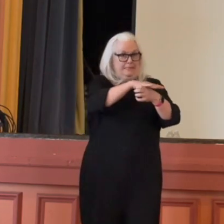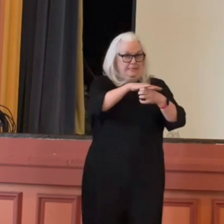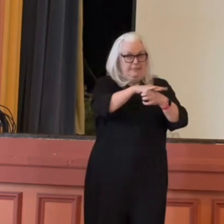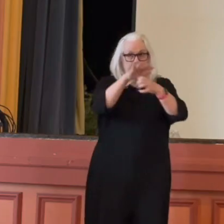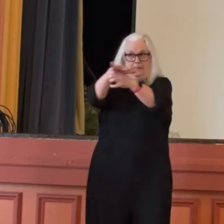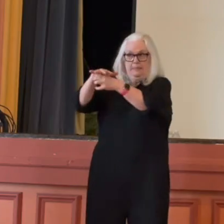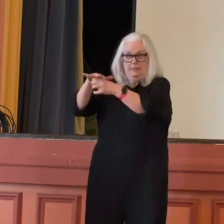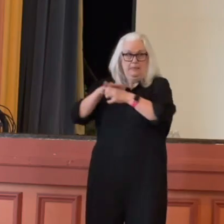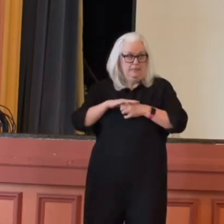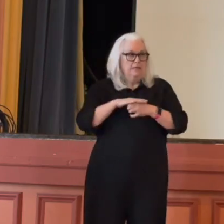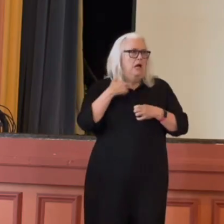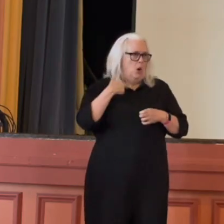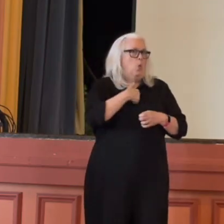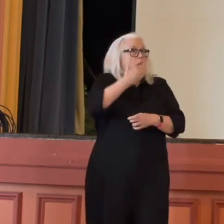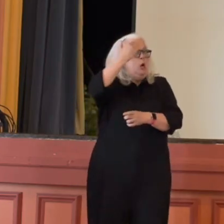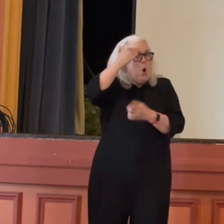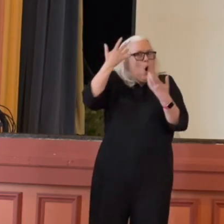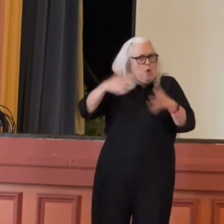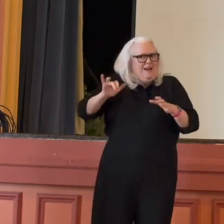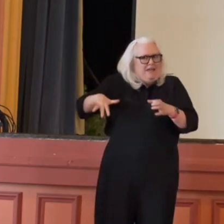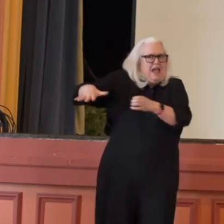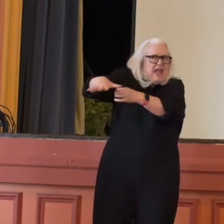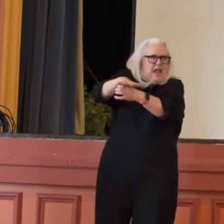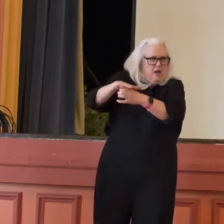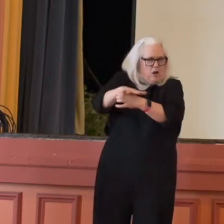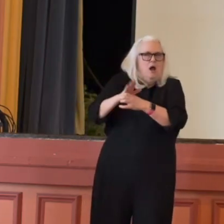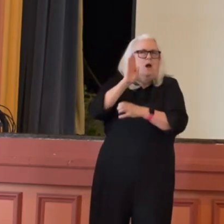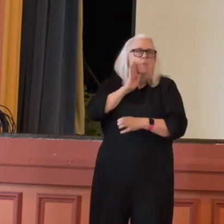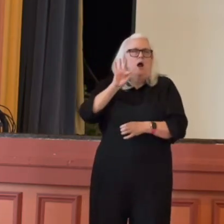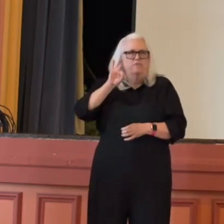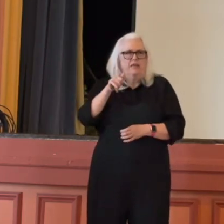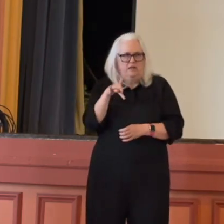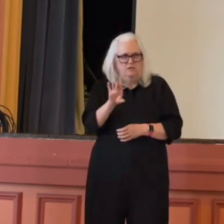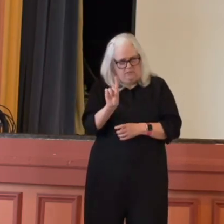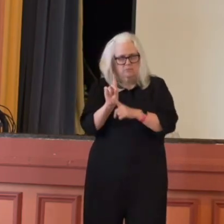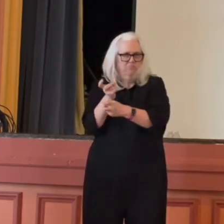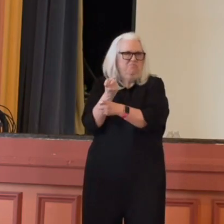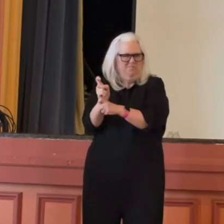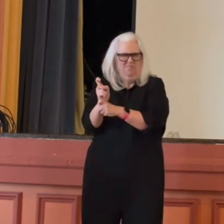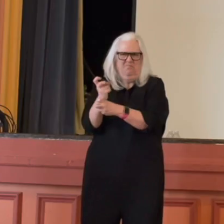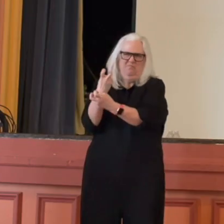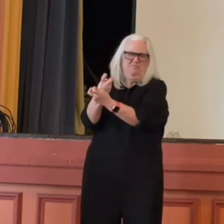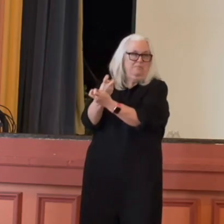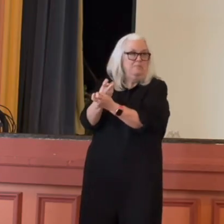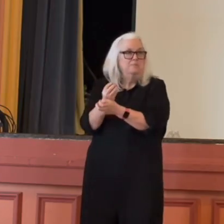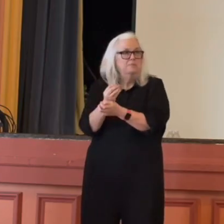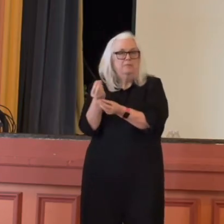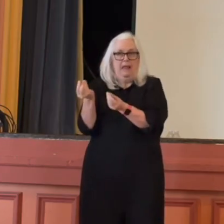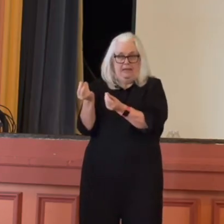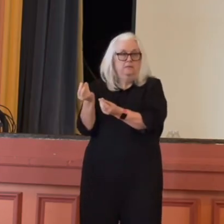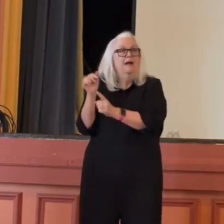within known brownfield areas. And with those, we will work from the beginning with DEC on